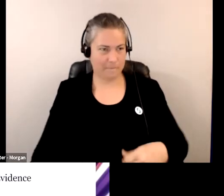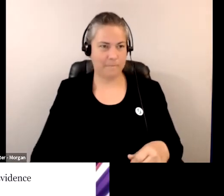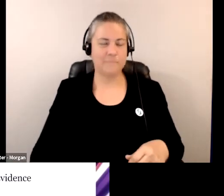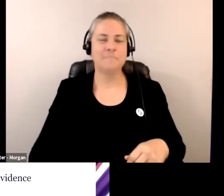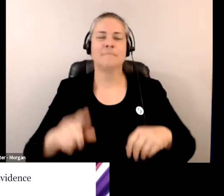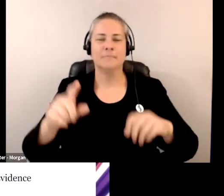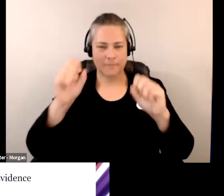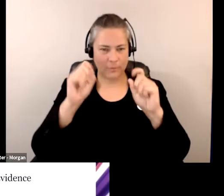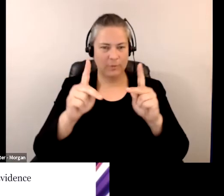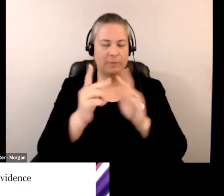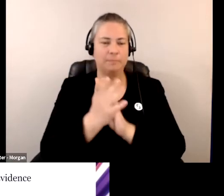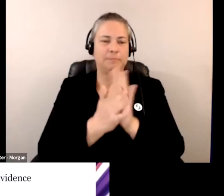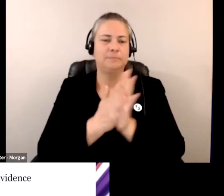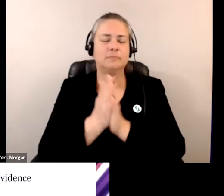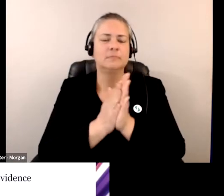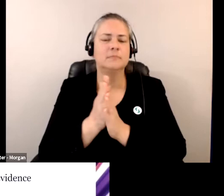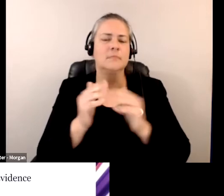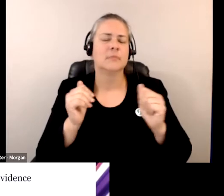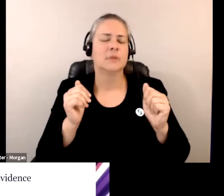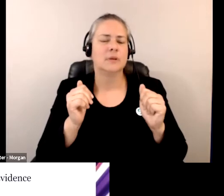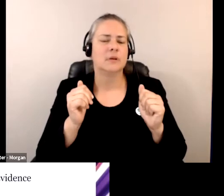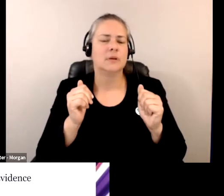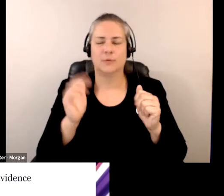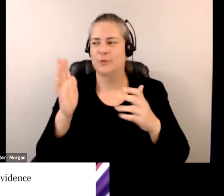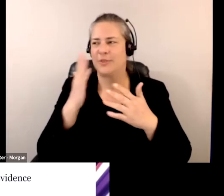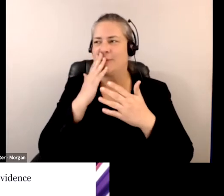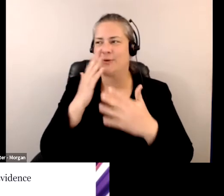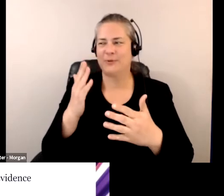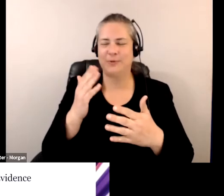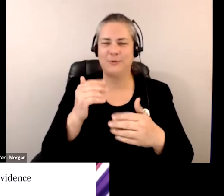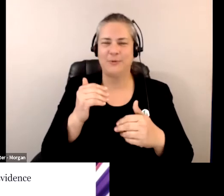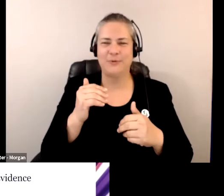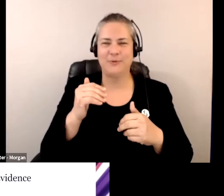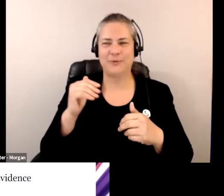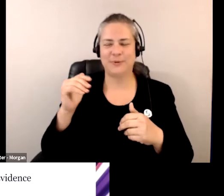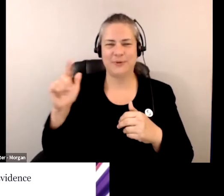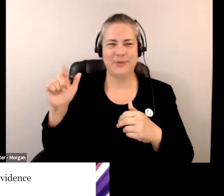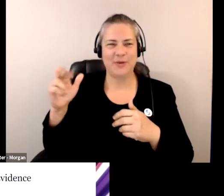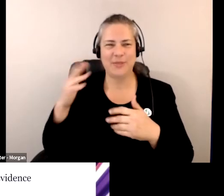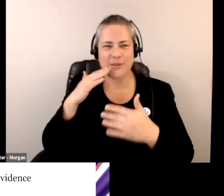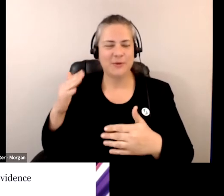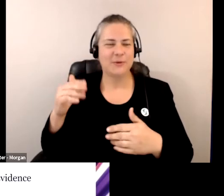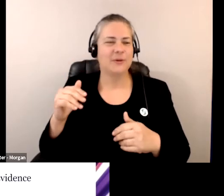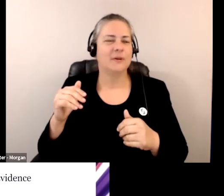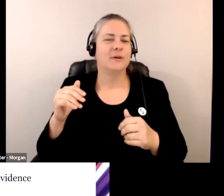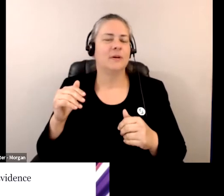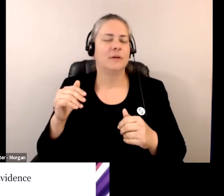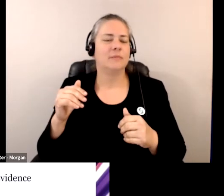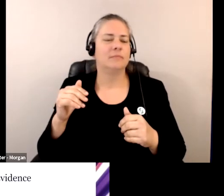Okay. So thank you, Larry. So the